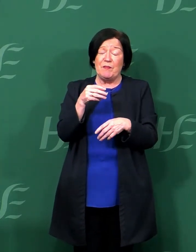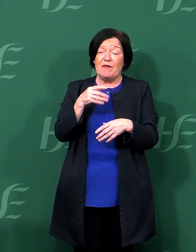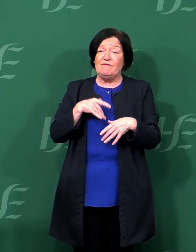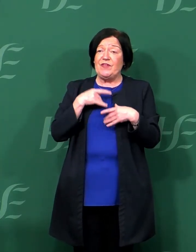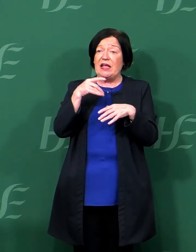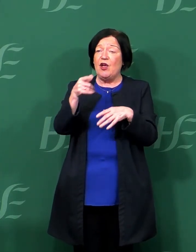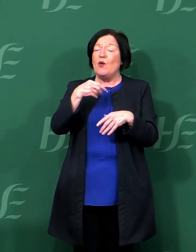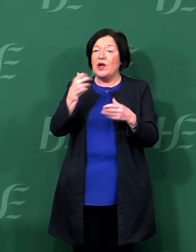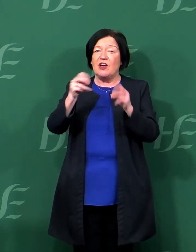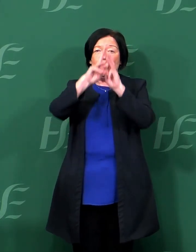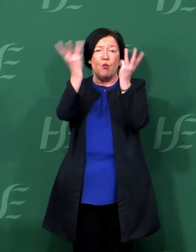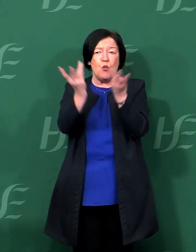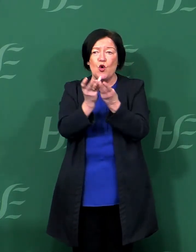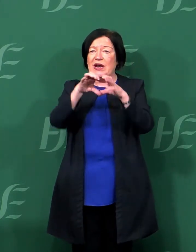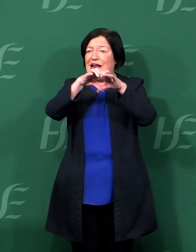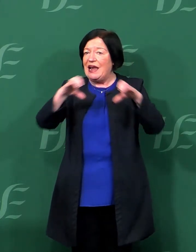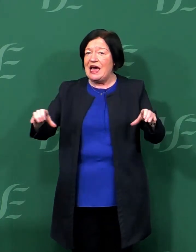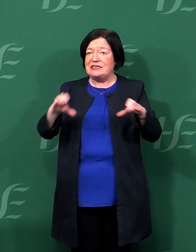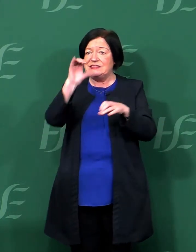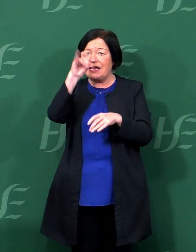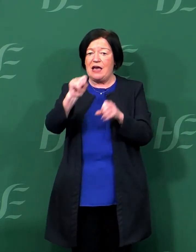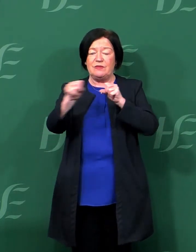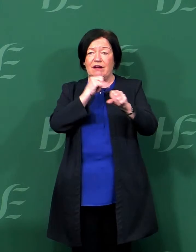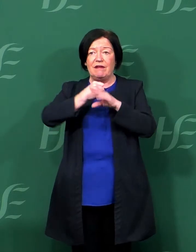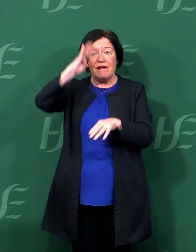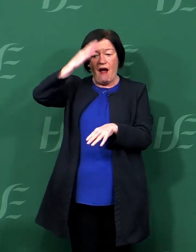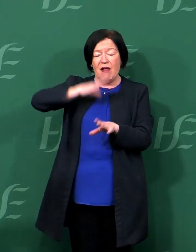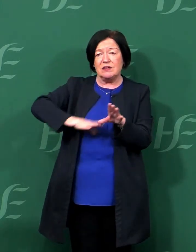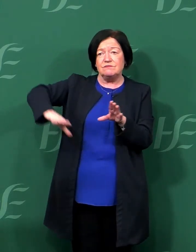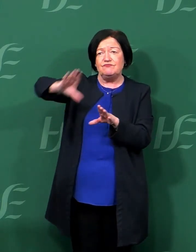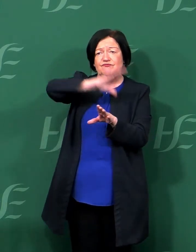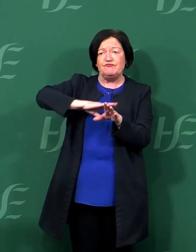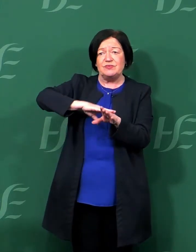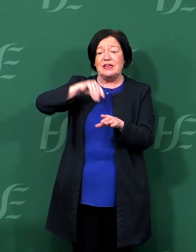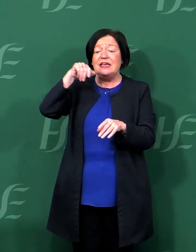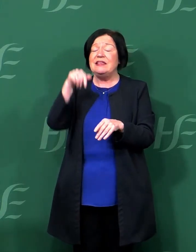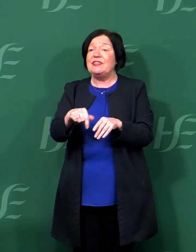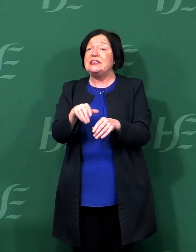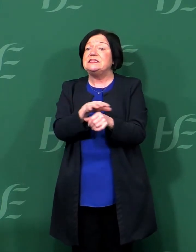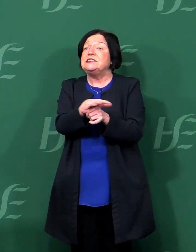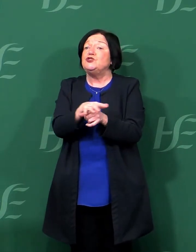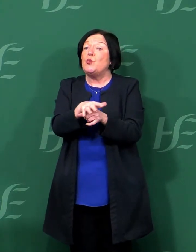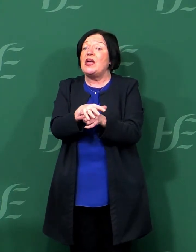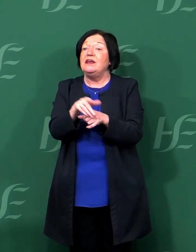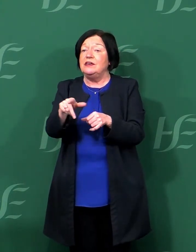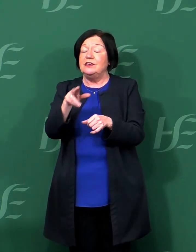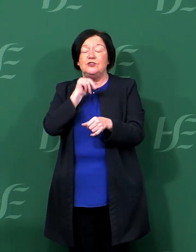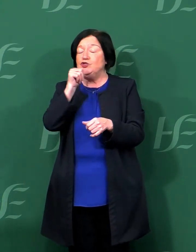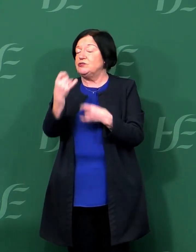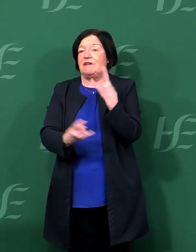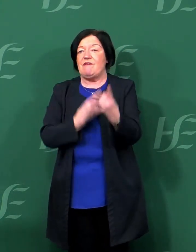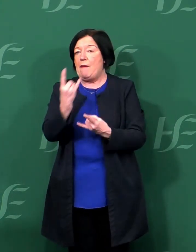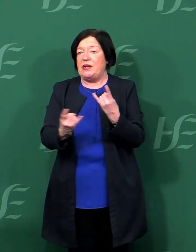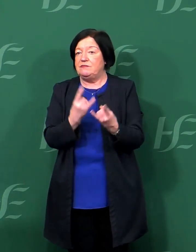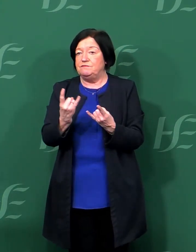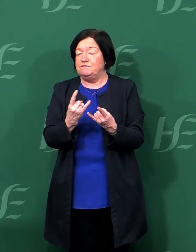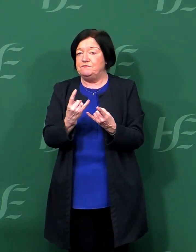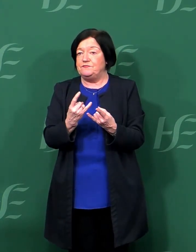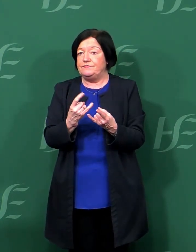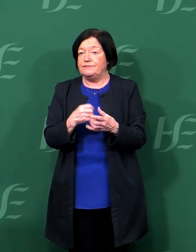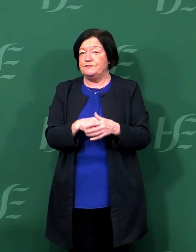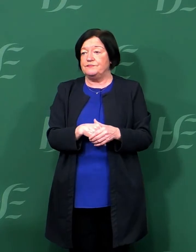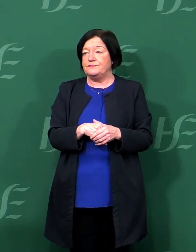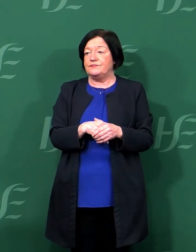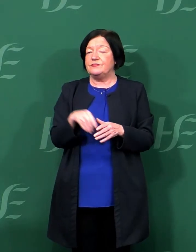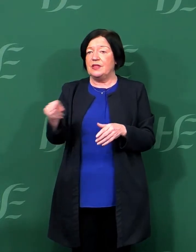some world-class CAMHS services in Ireland, and this incident is, it just should not have happened.